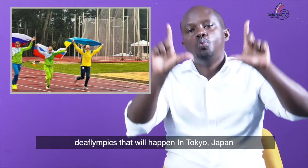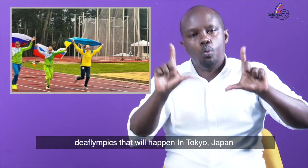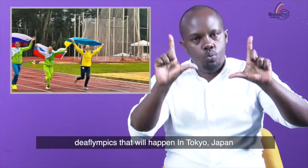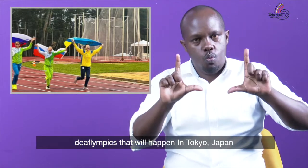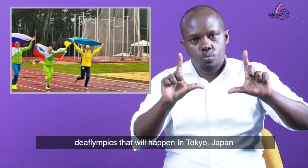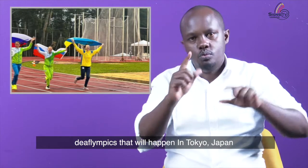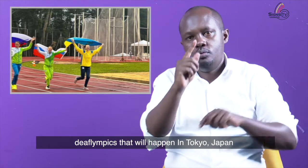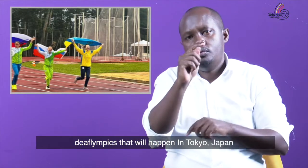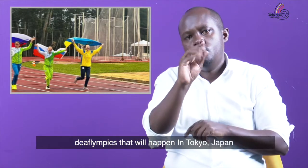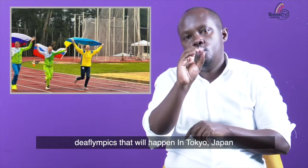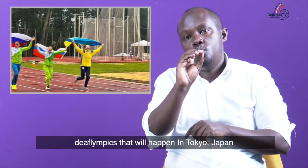Japan.